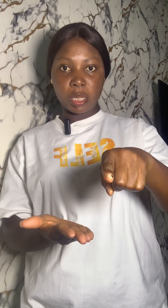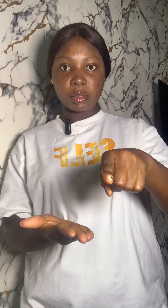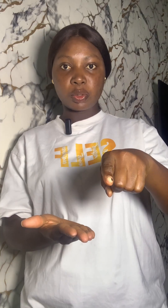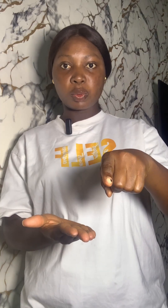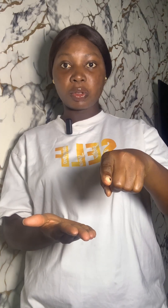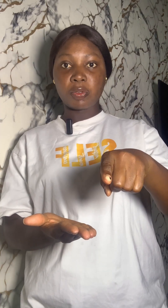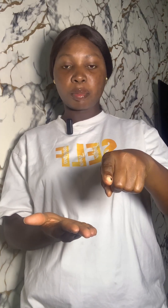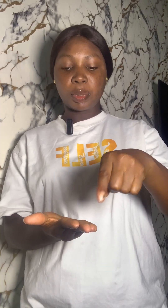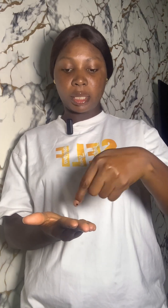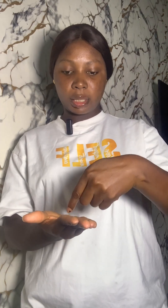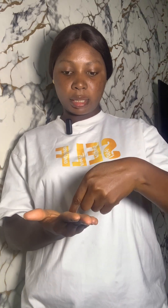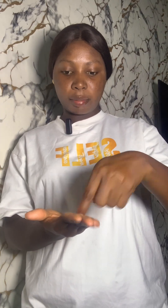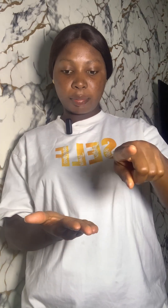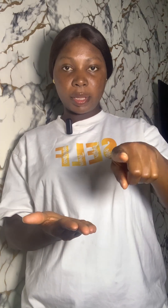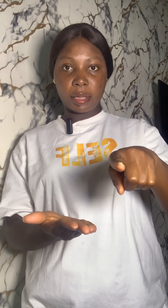out this way for pay. Pay.